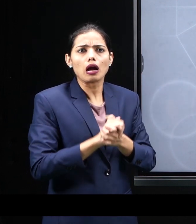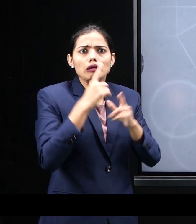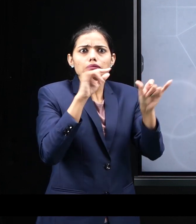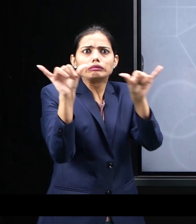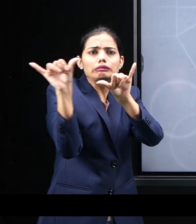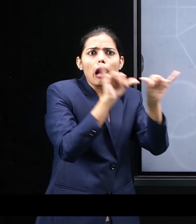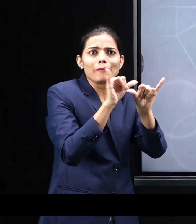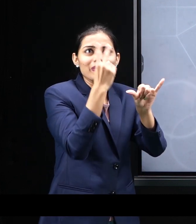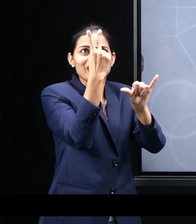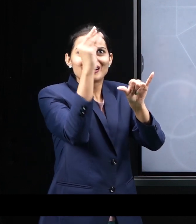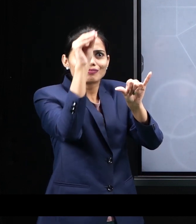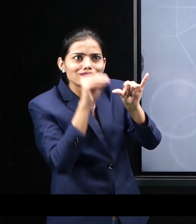intersection,